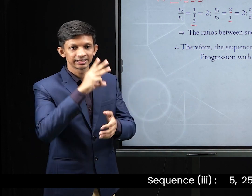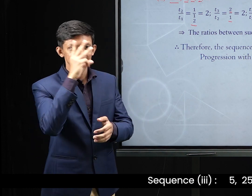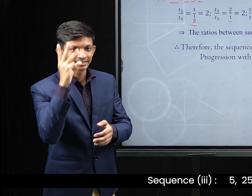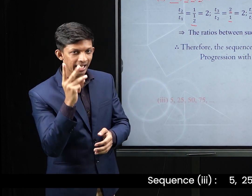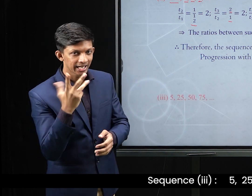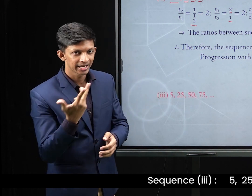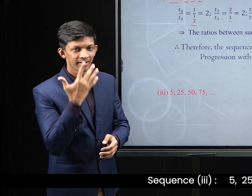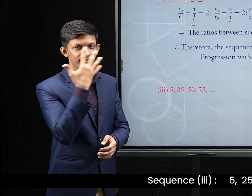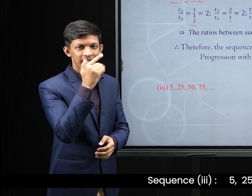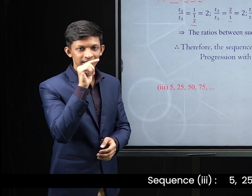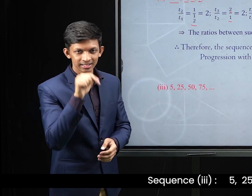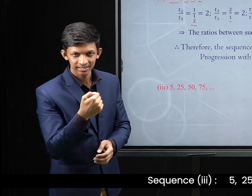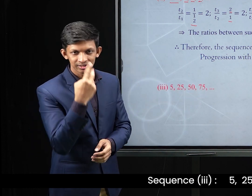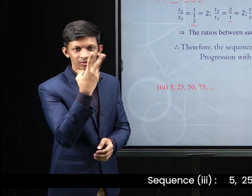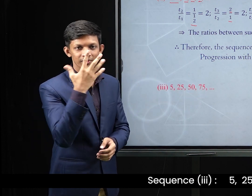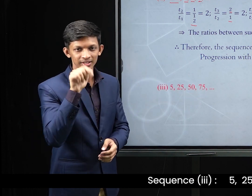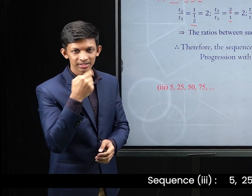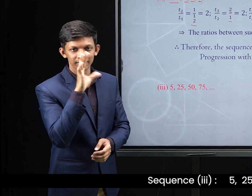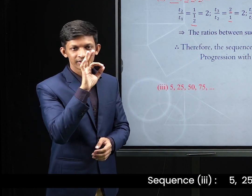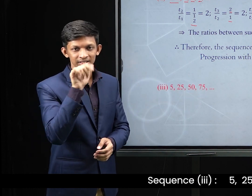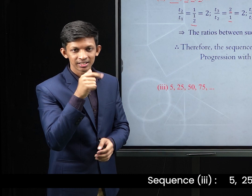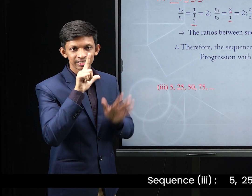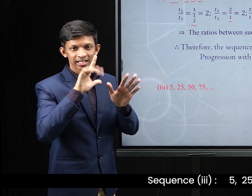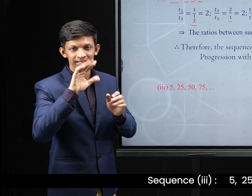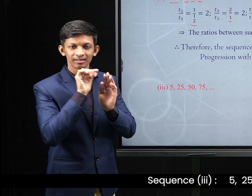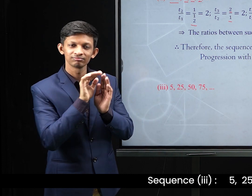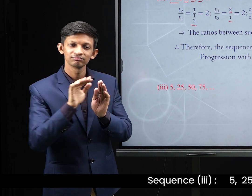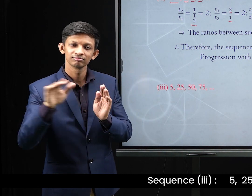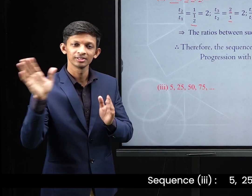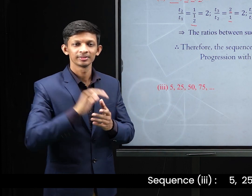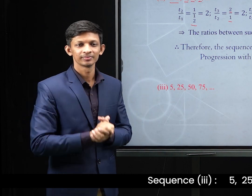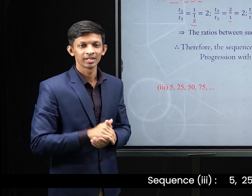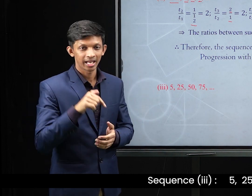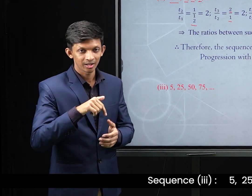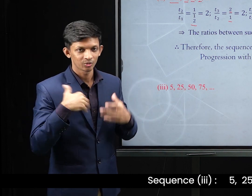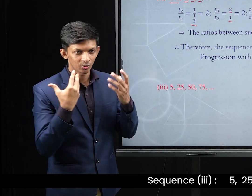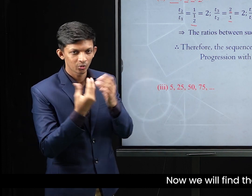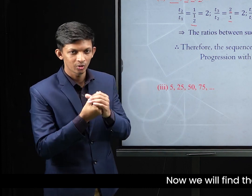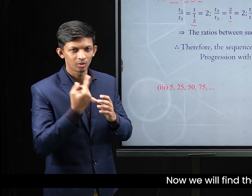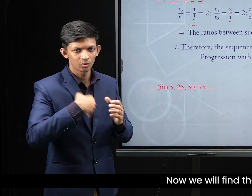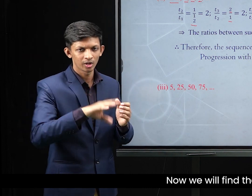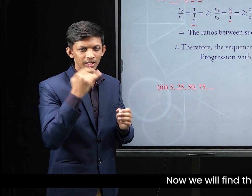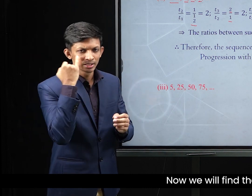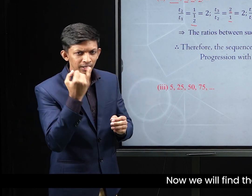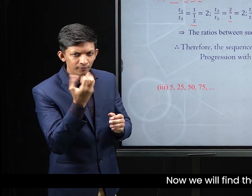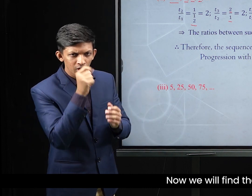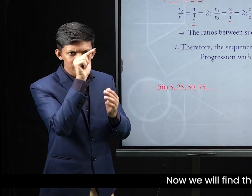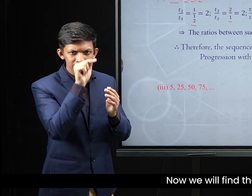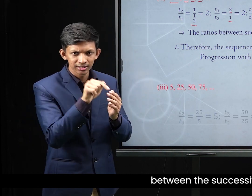Sequence 3, 5, 25, 50, 75, and so on. Now we will find the ratio